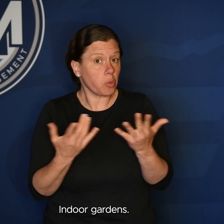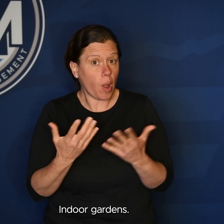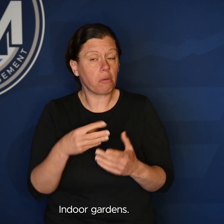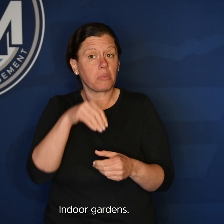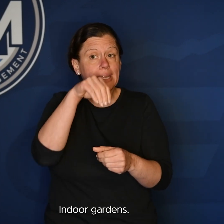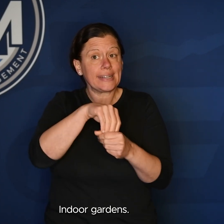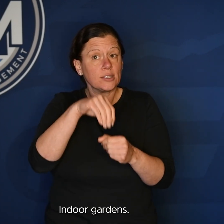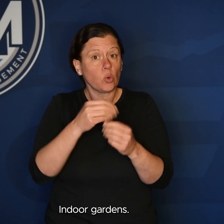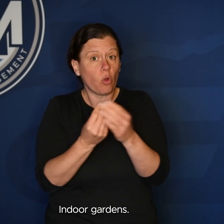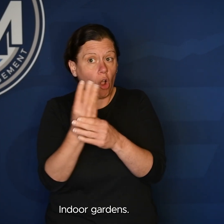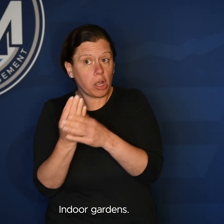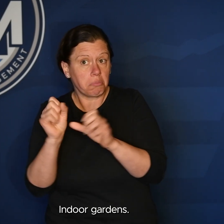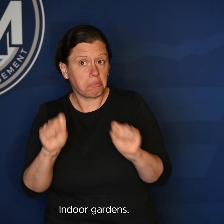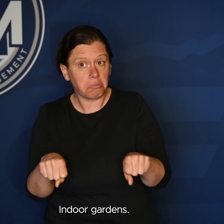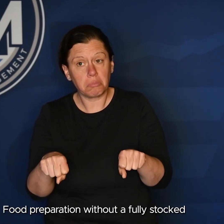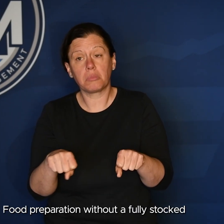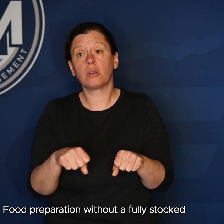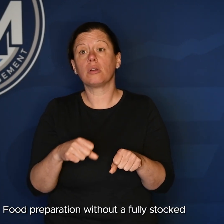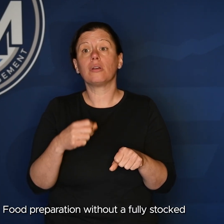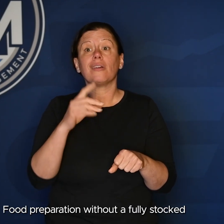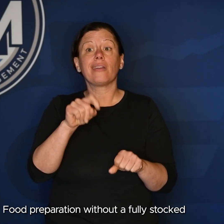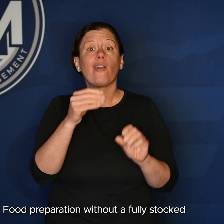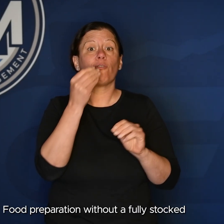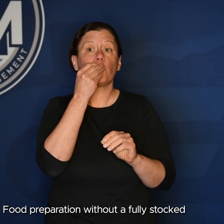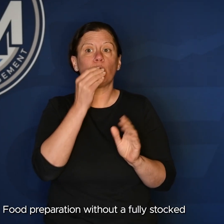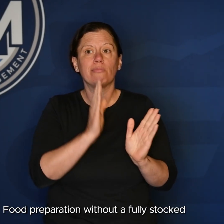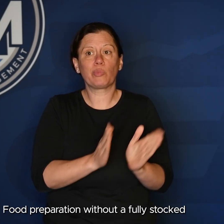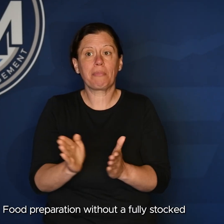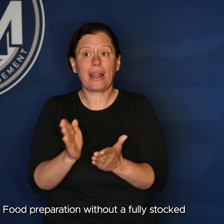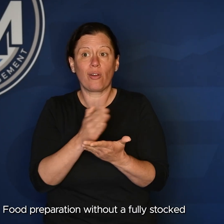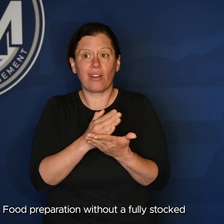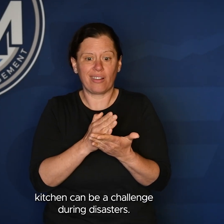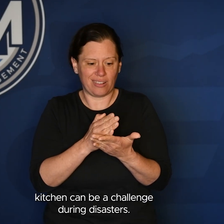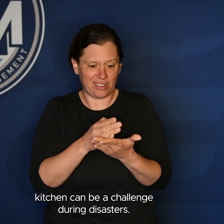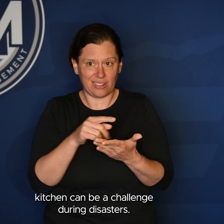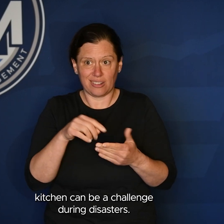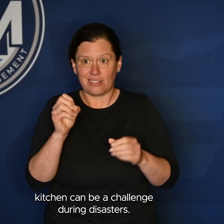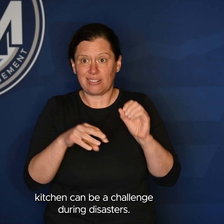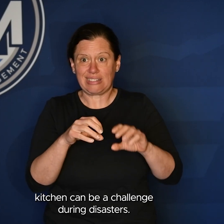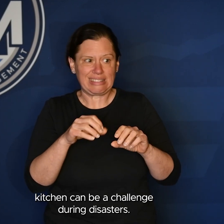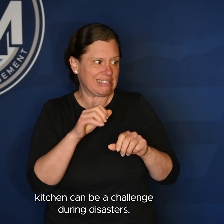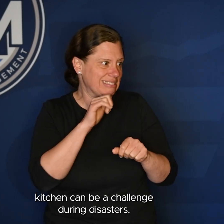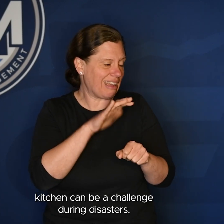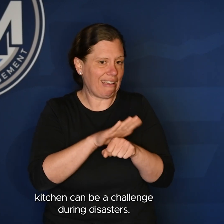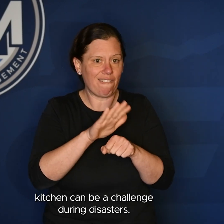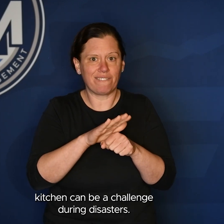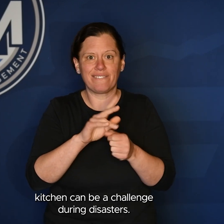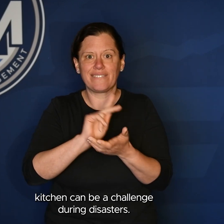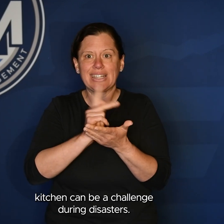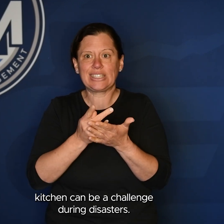Indoor gardens. Food preparation without a fully stocked kitchen can be a challenge during